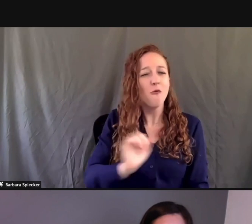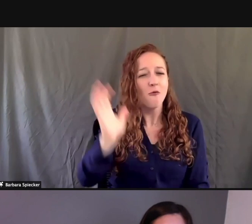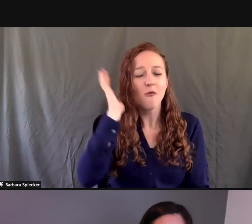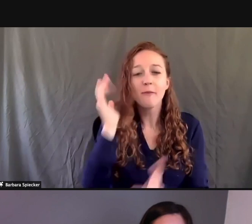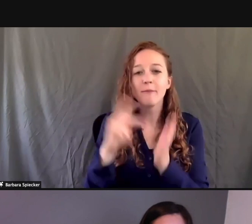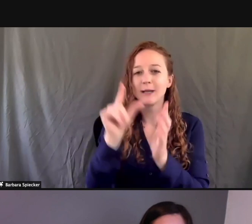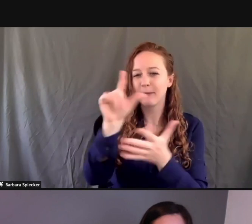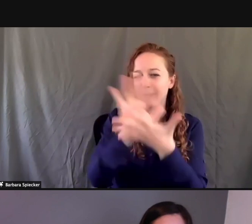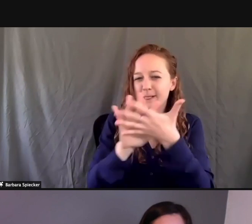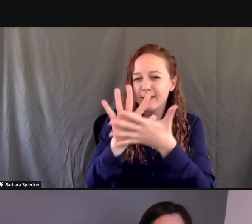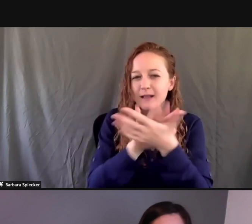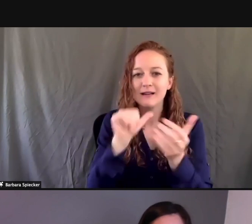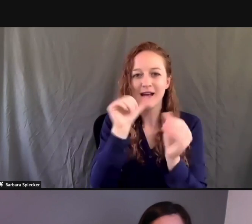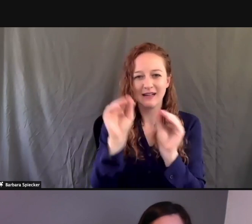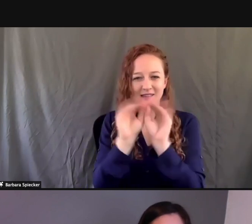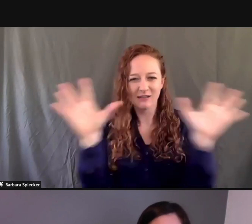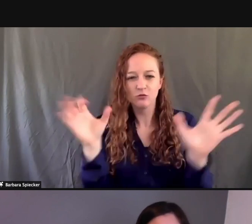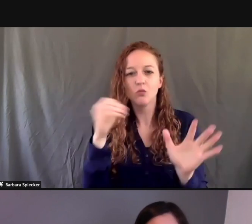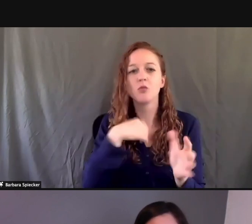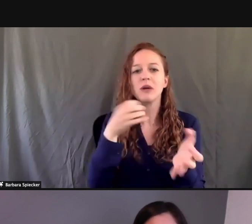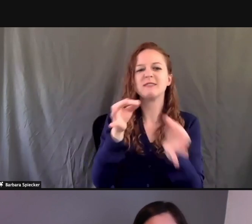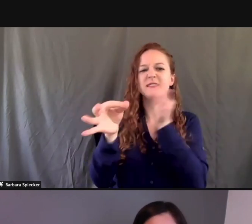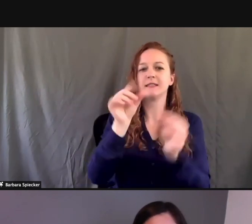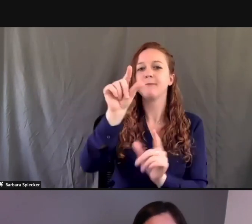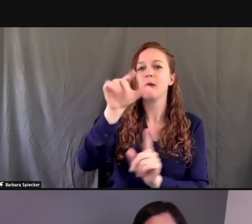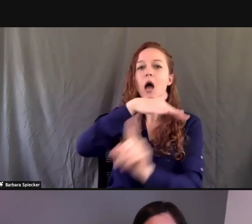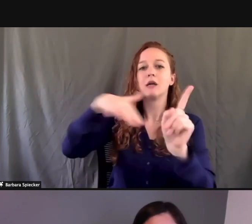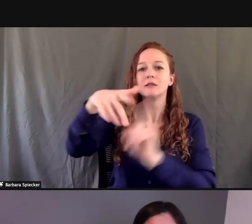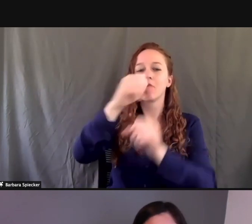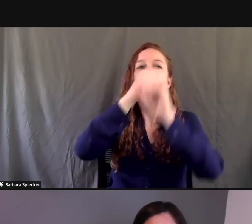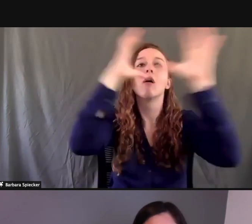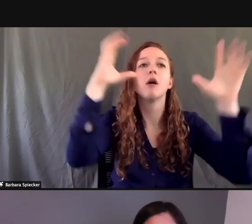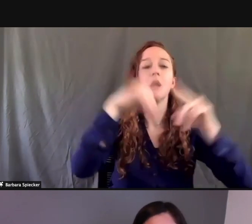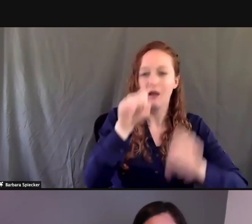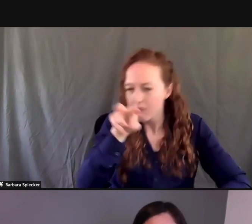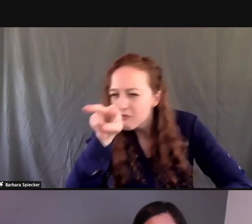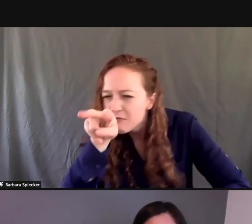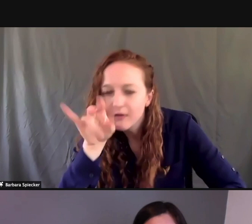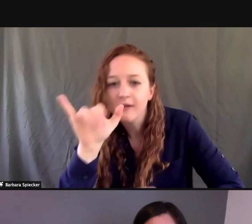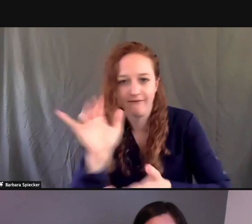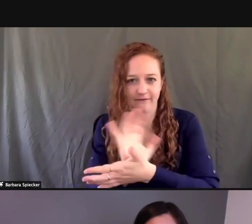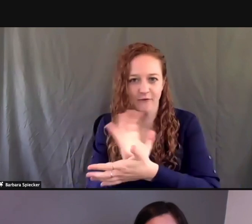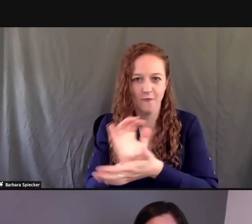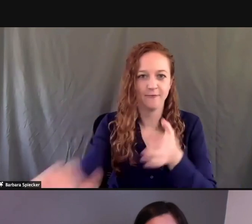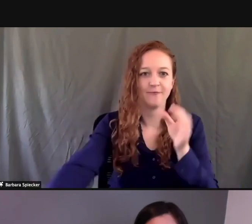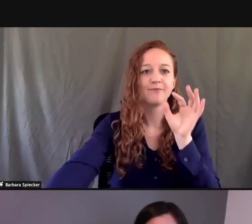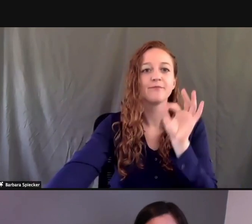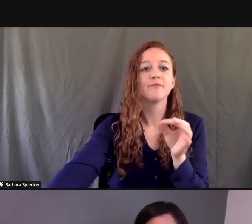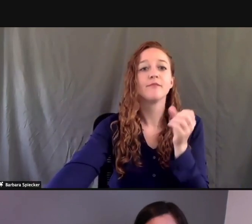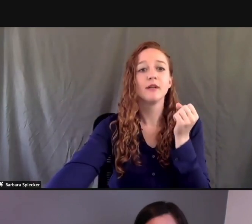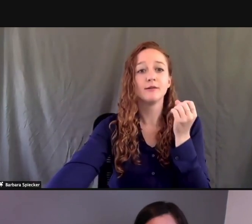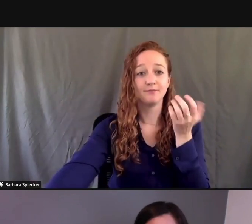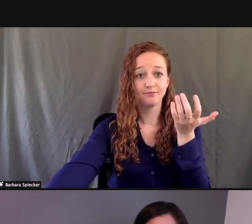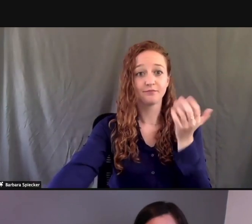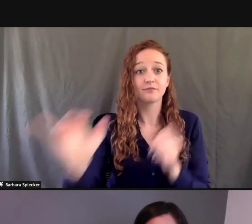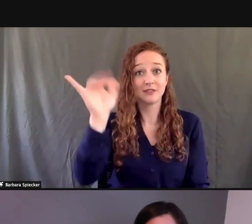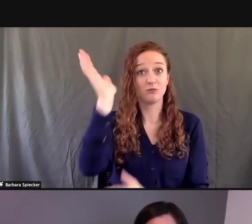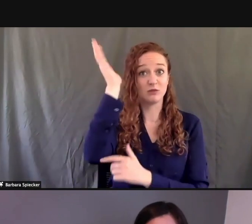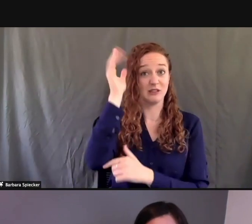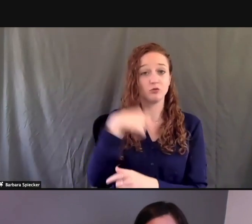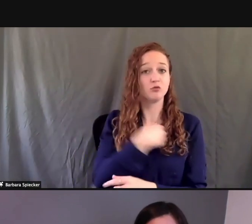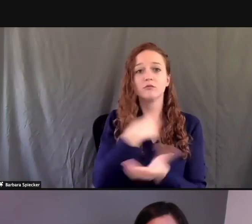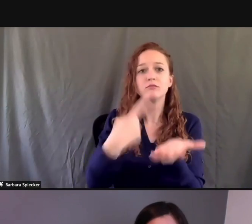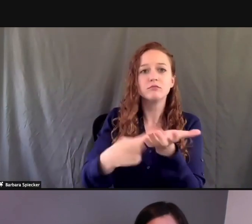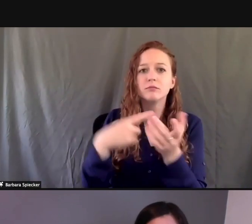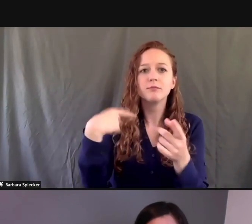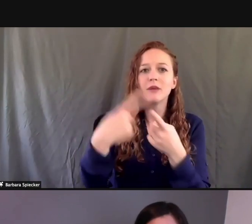we were not born and ready with all this information in our brain. So I'll show you how our signs have evolved throughout the years. A lot of years